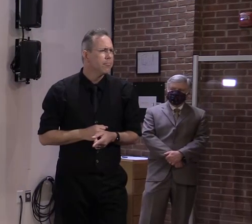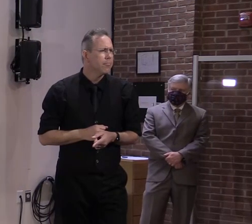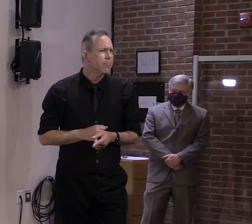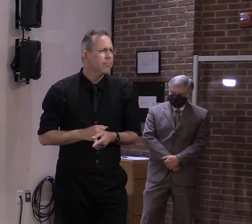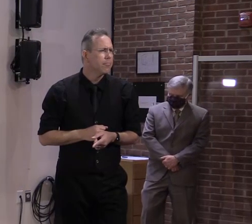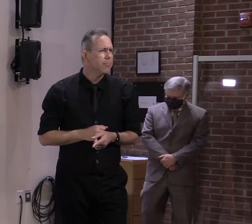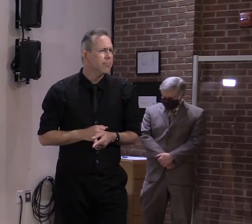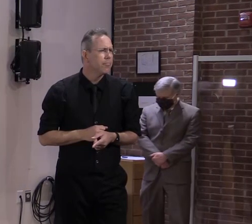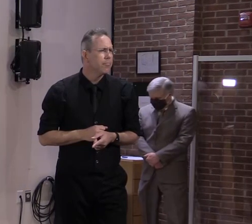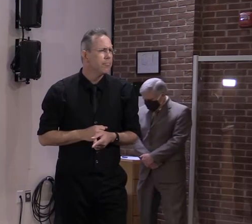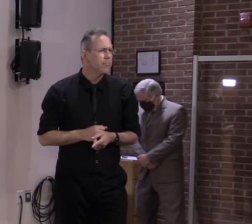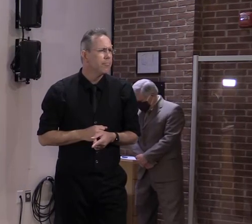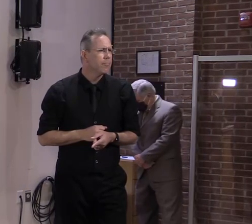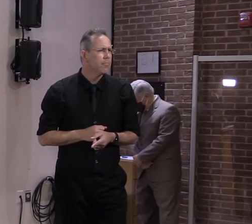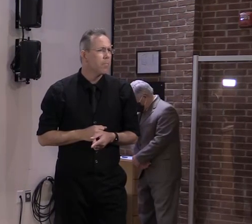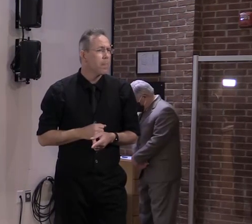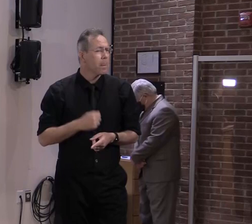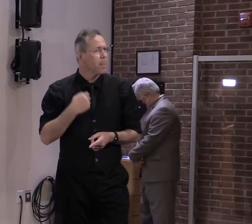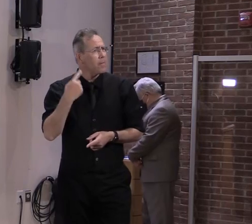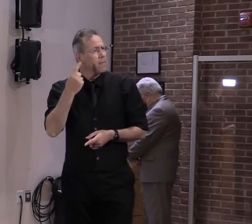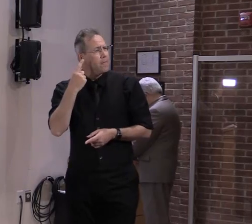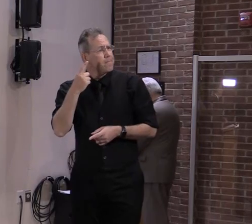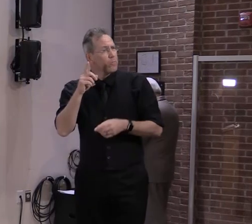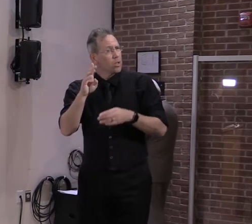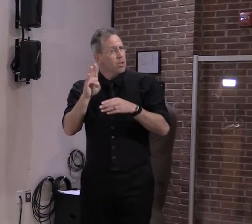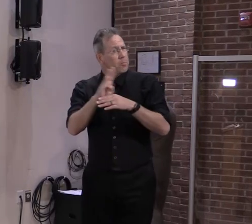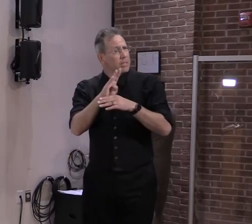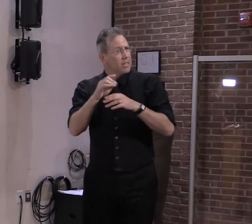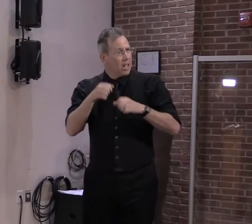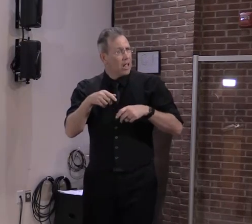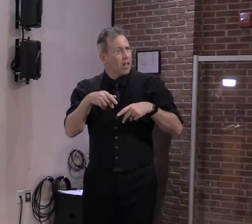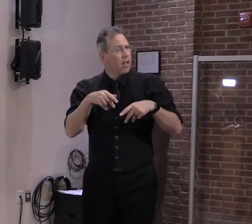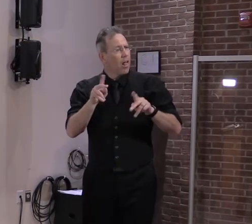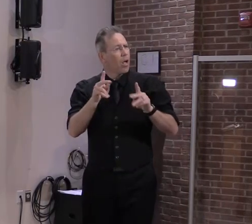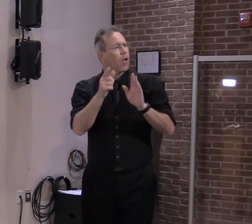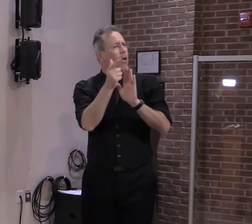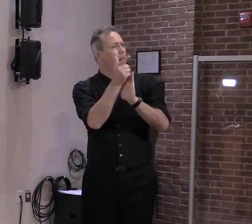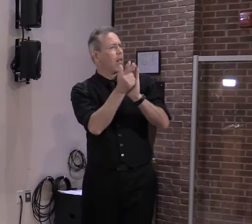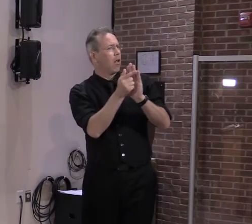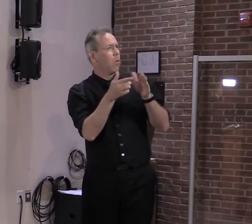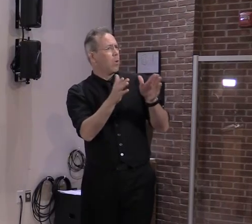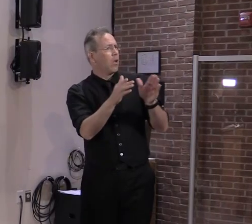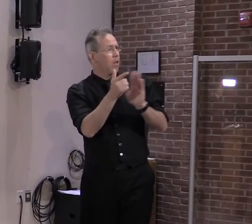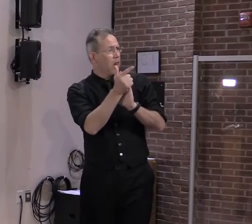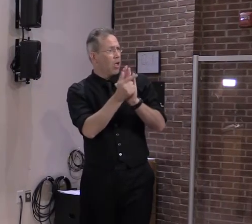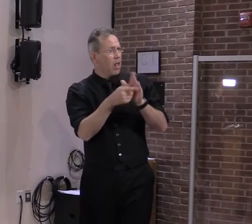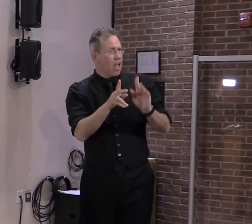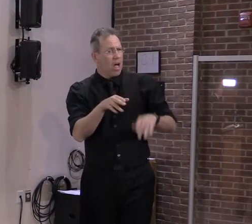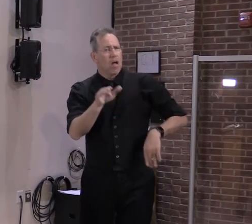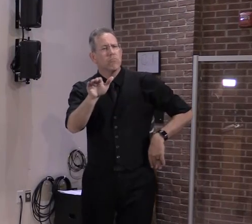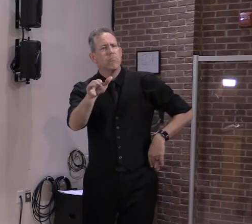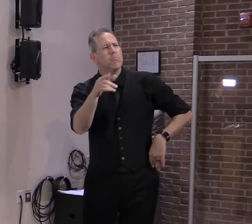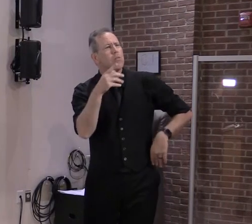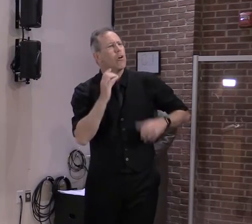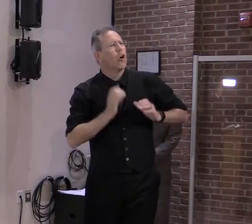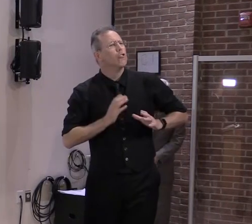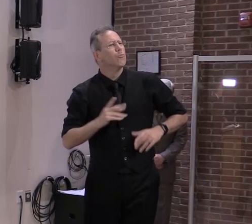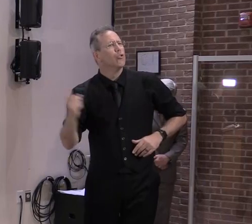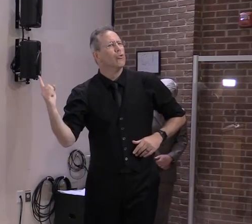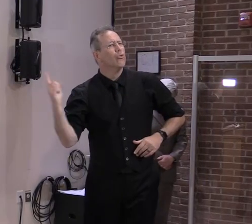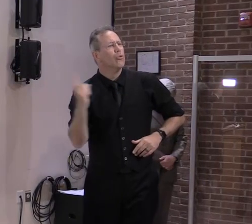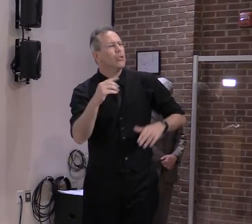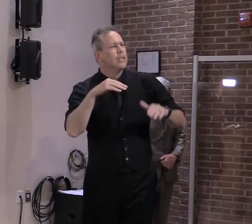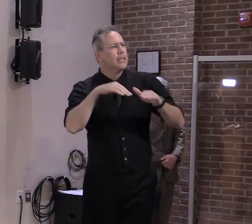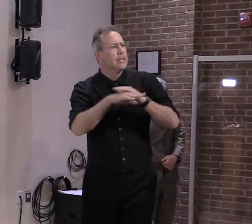COVID-19 vaccine shots, which seems like it's private medical information. I'm wondering, is the